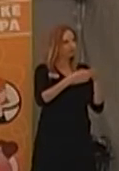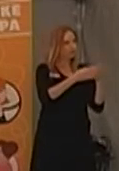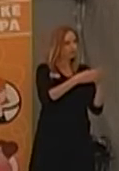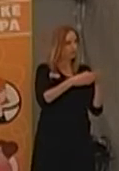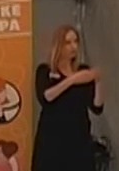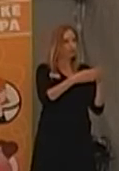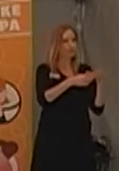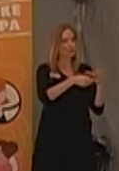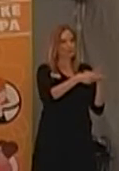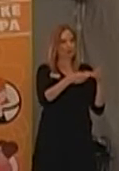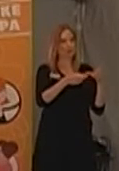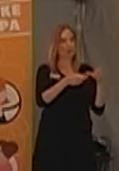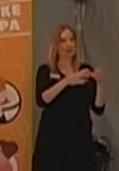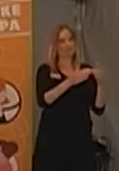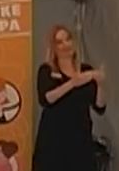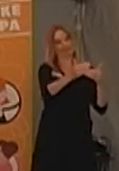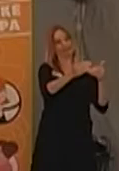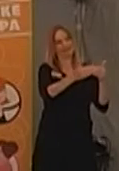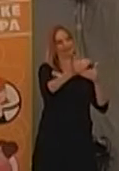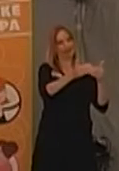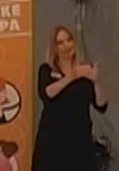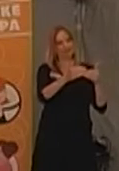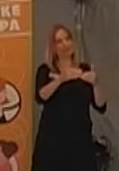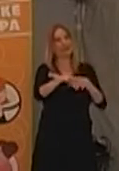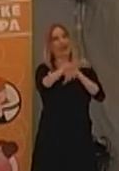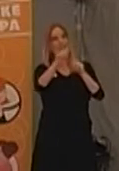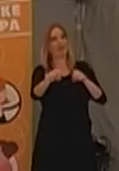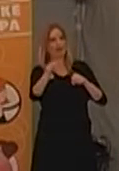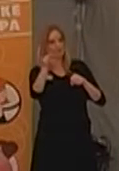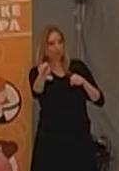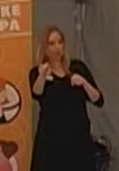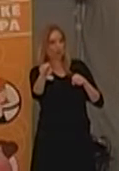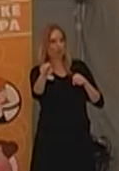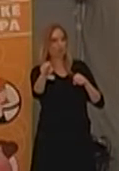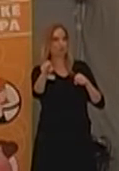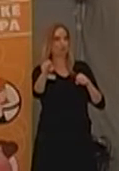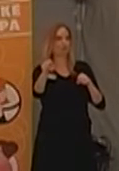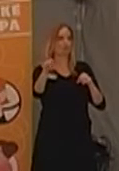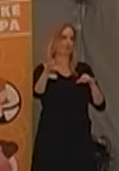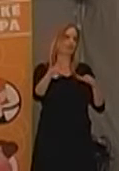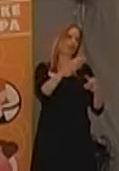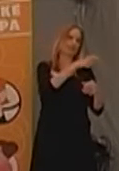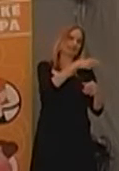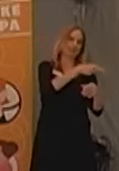or at least the perceived distance between the governed and the governors